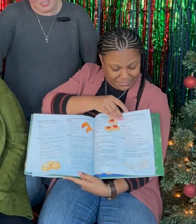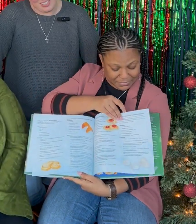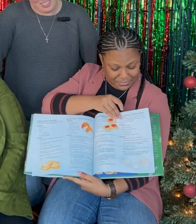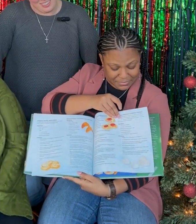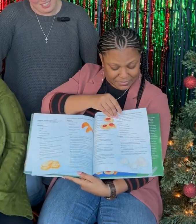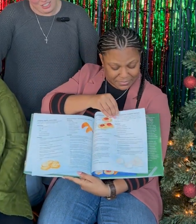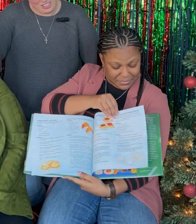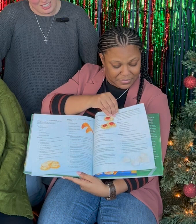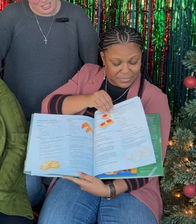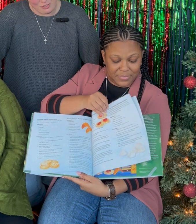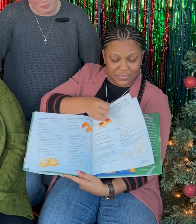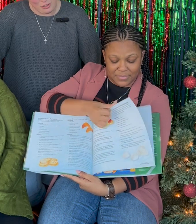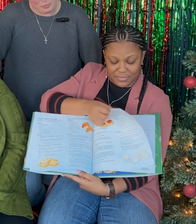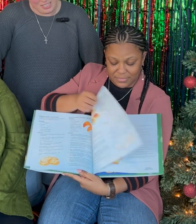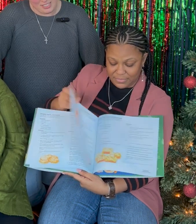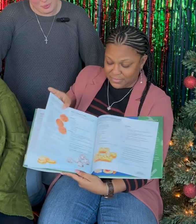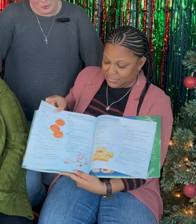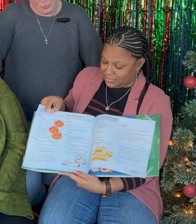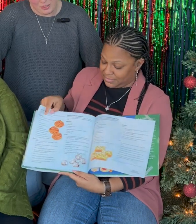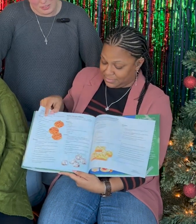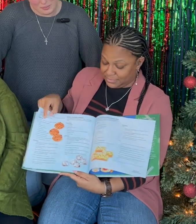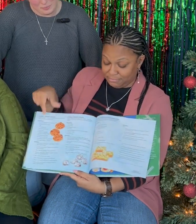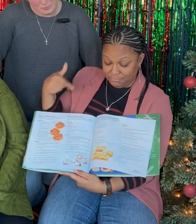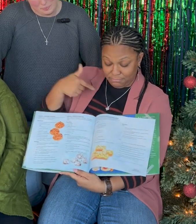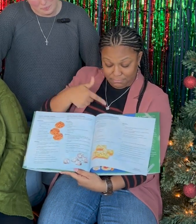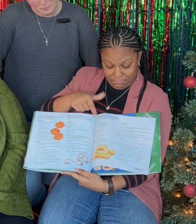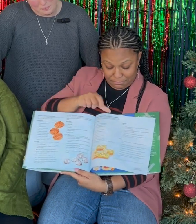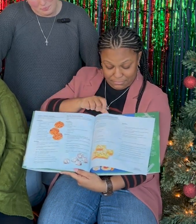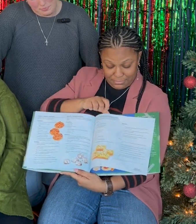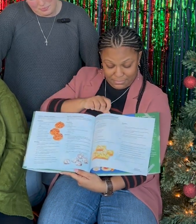So as you can see, these are cookies from other places around the world.